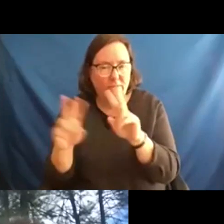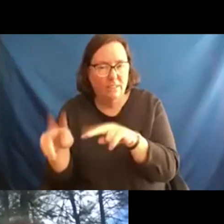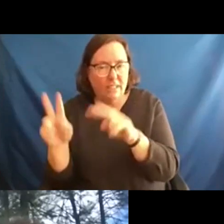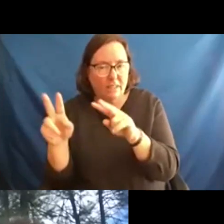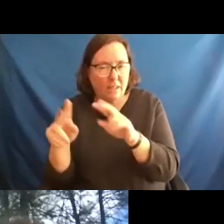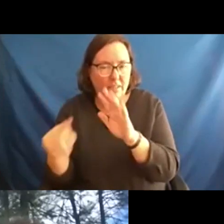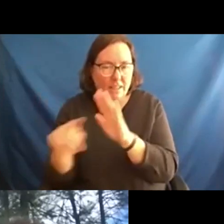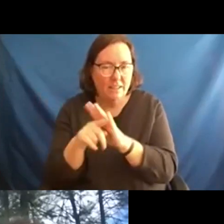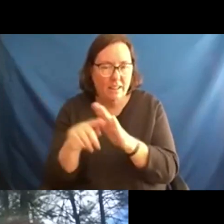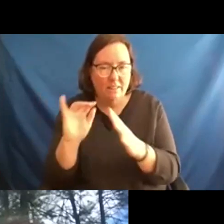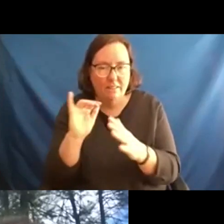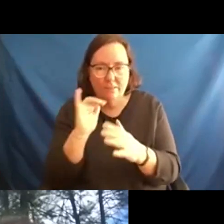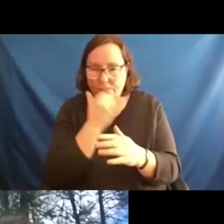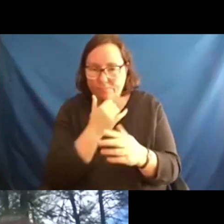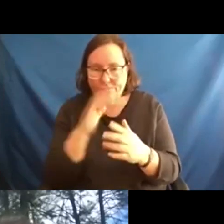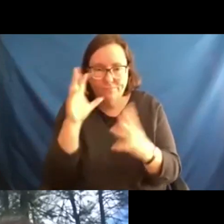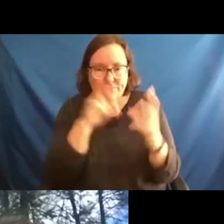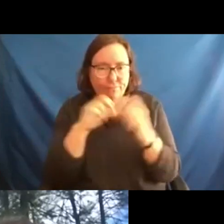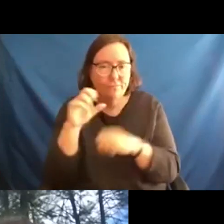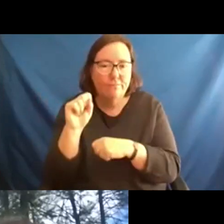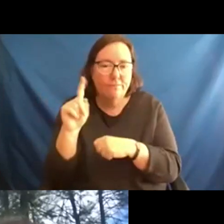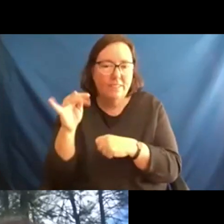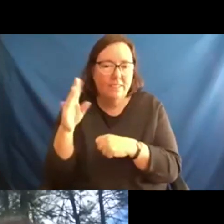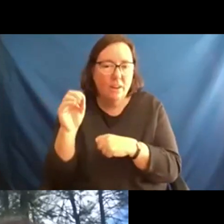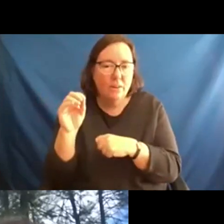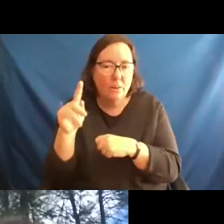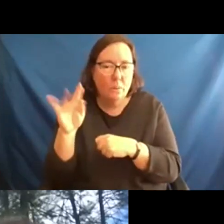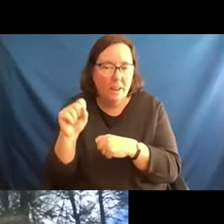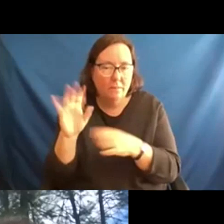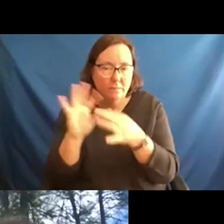negative stereotyping that has been associated